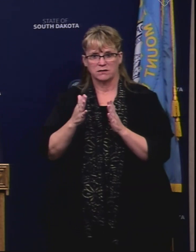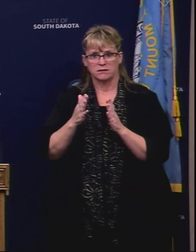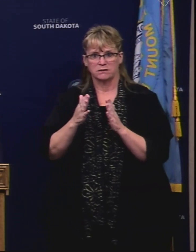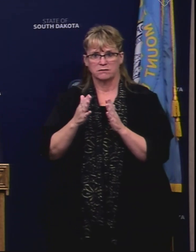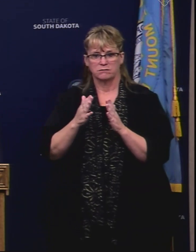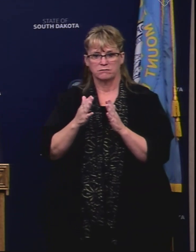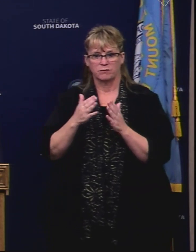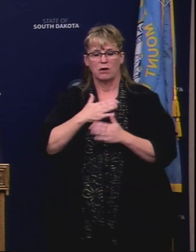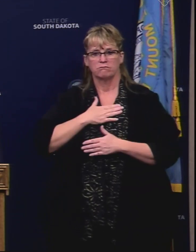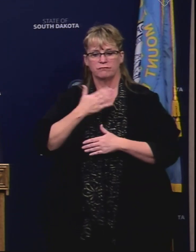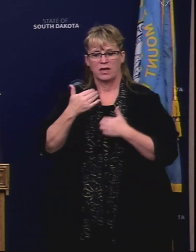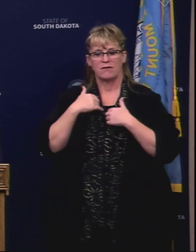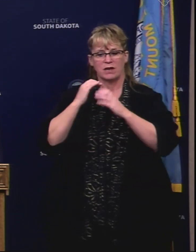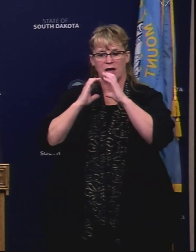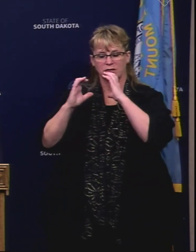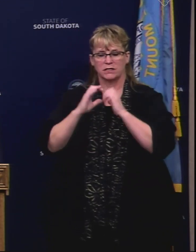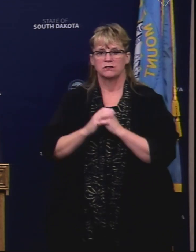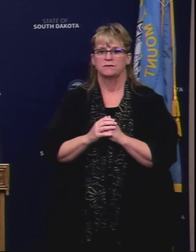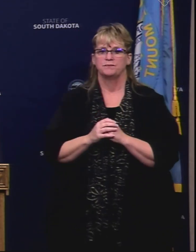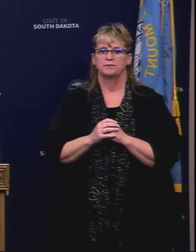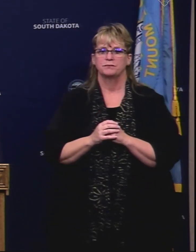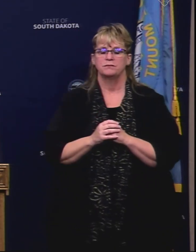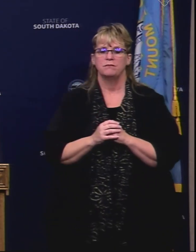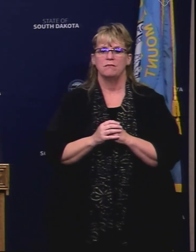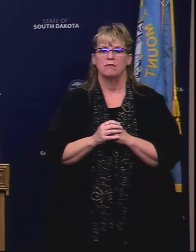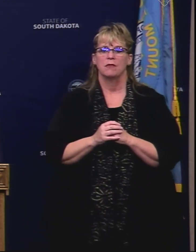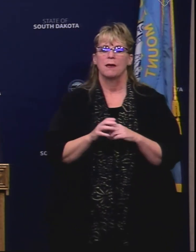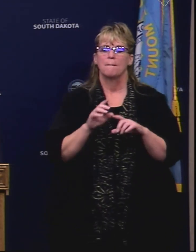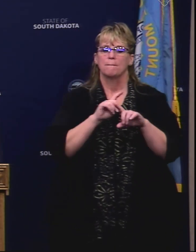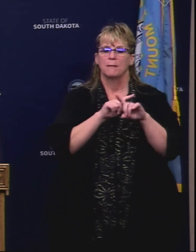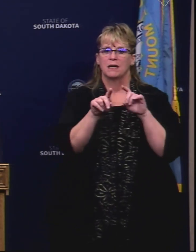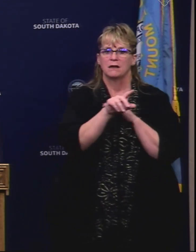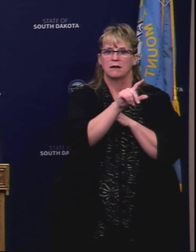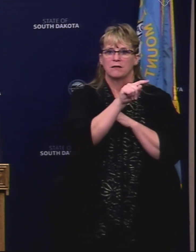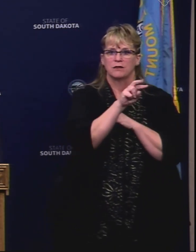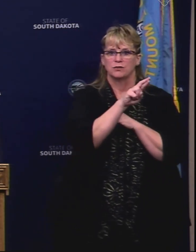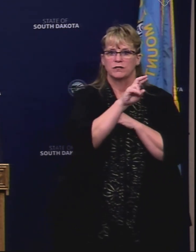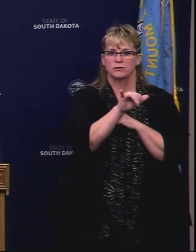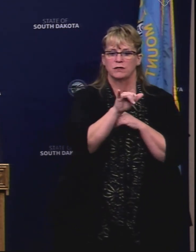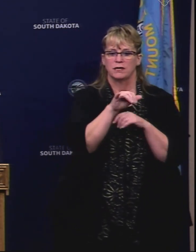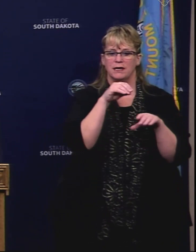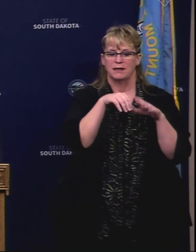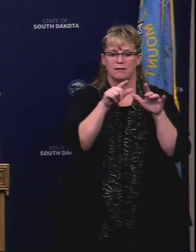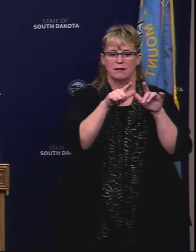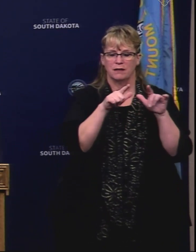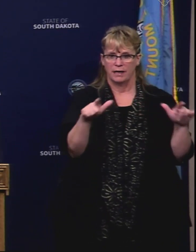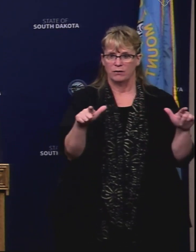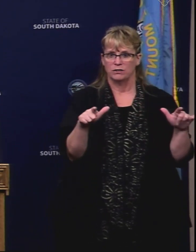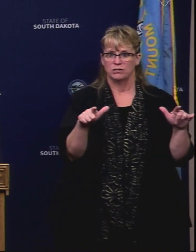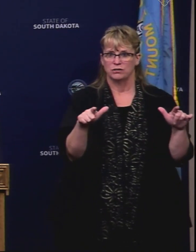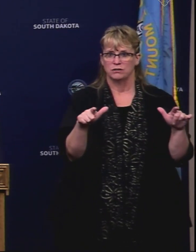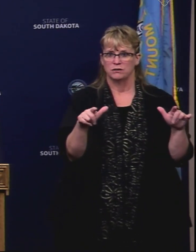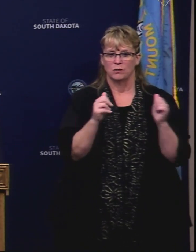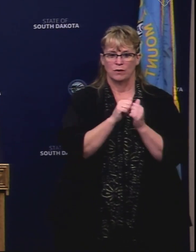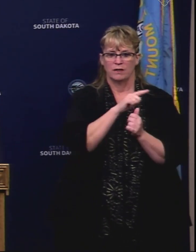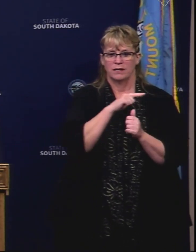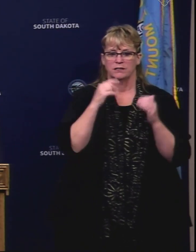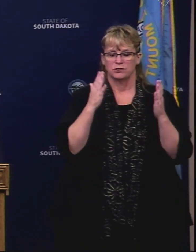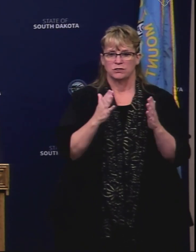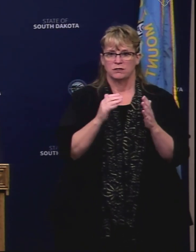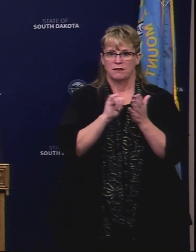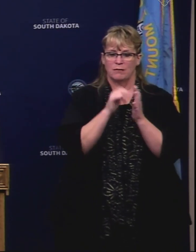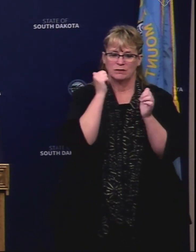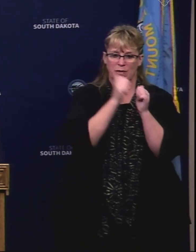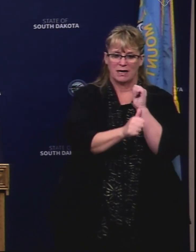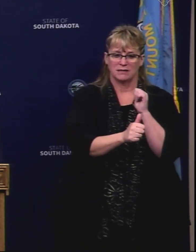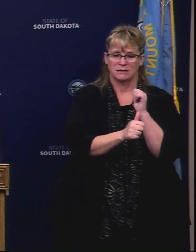that conversation. However, Treasury does feel that the language that was in the legislation that was passed is pretty restrictive. So there